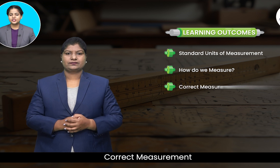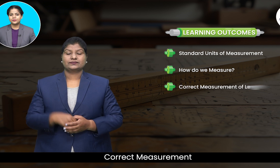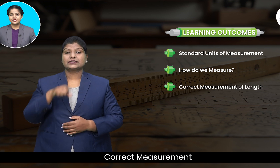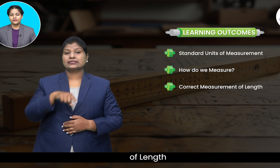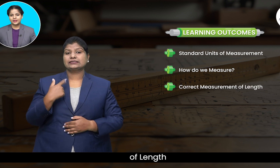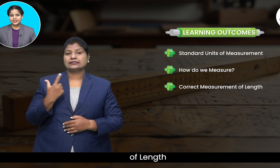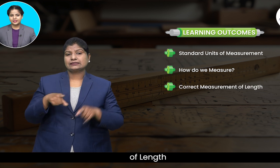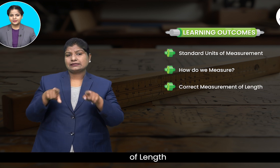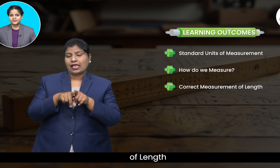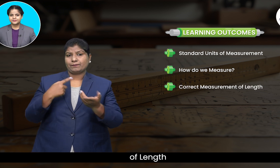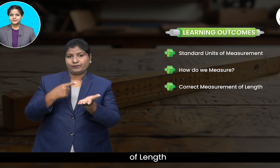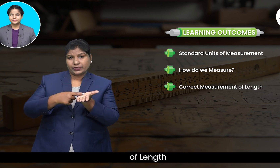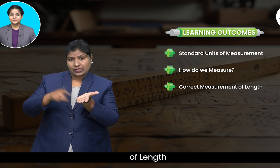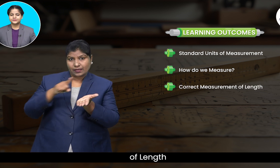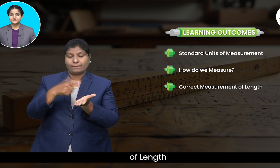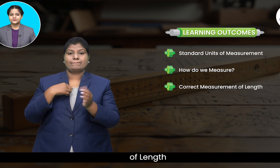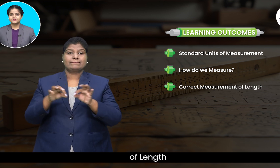Correct measurement of length.